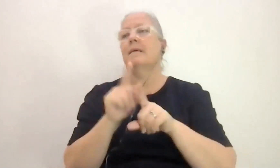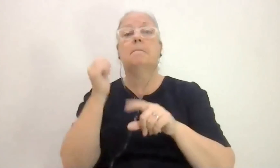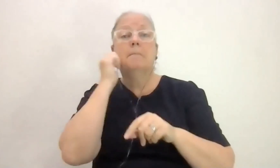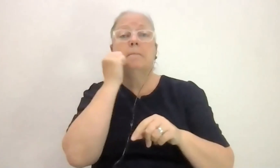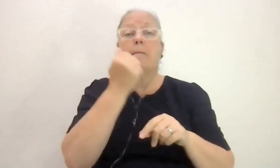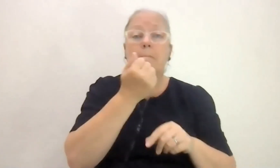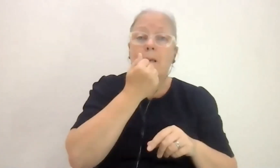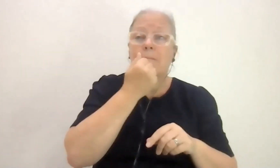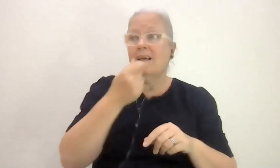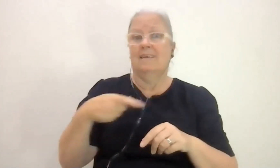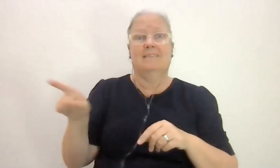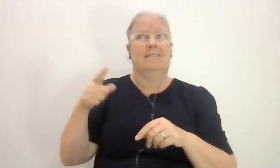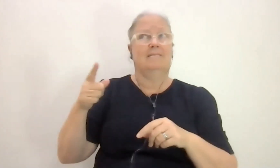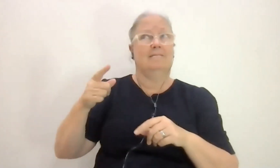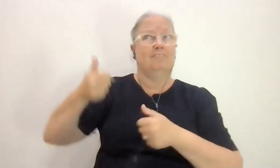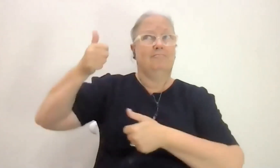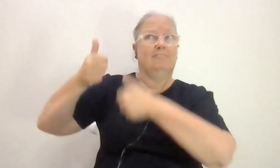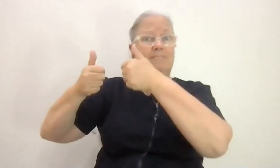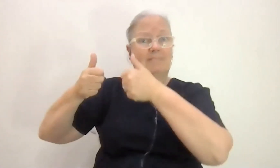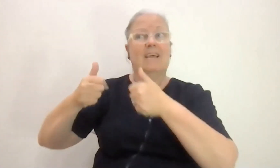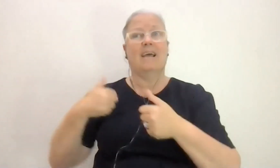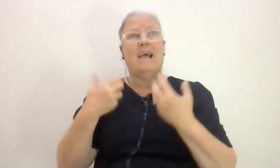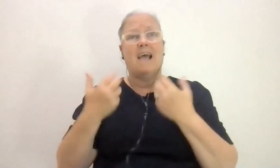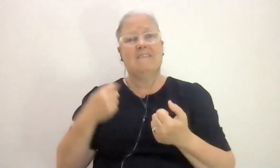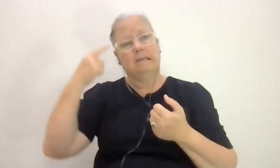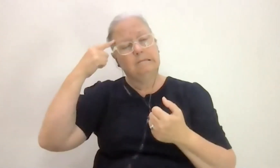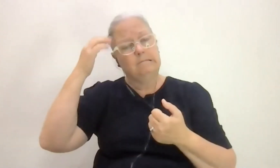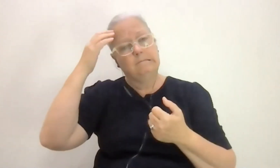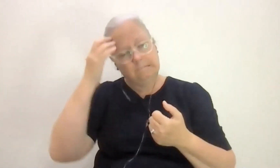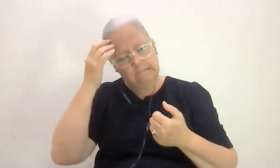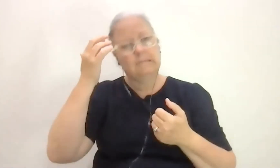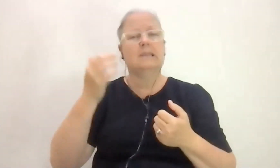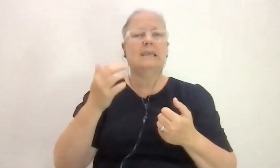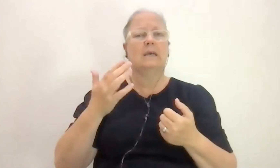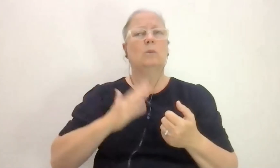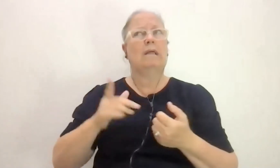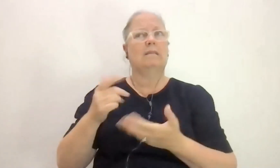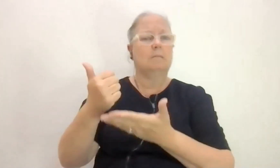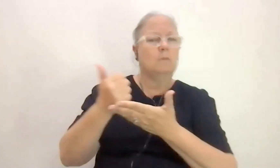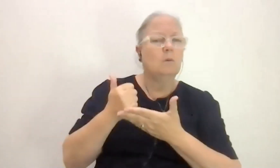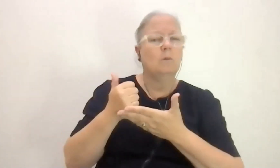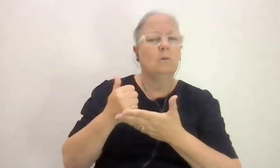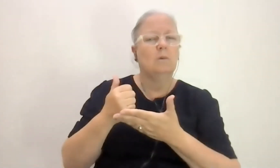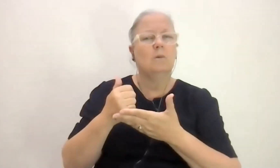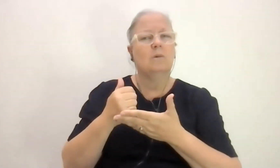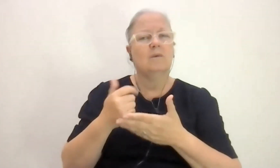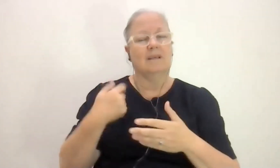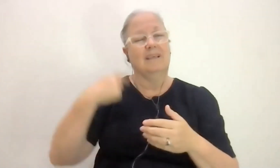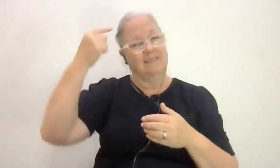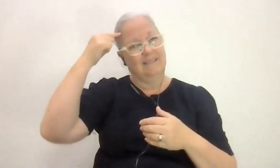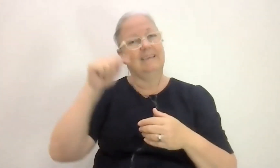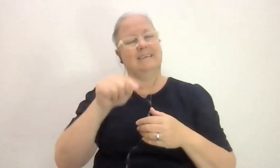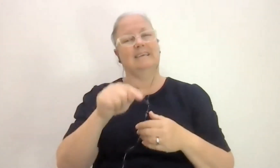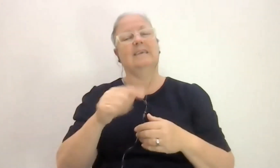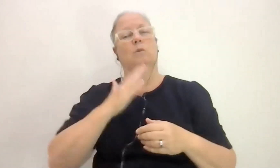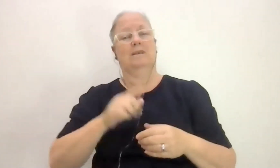need to mental support. So I believe mental support is inclusion in the health coverage is